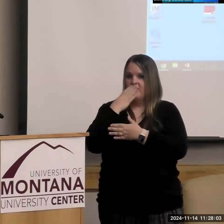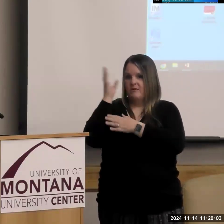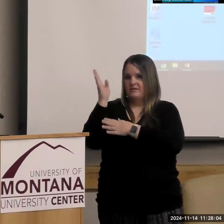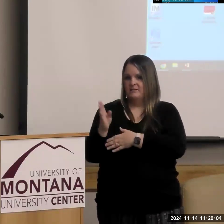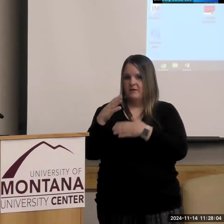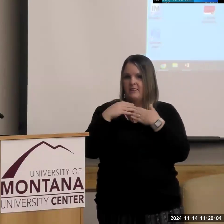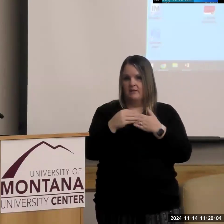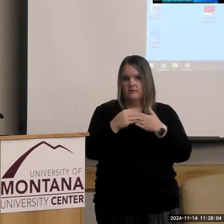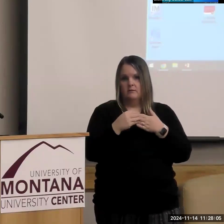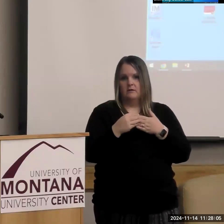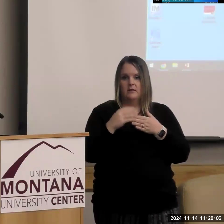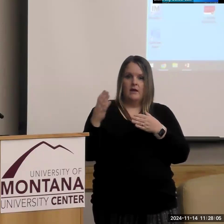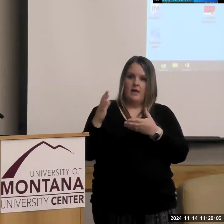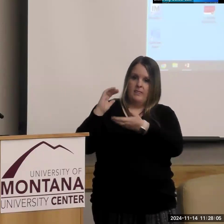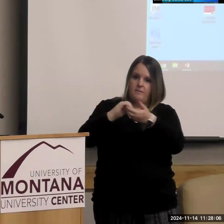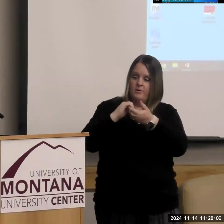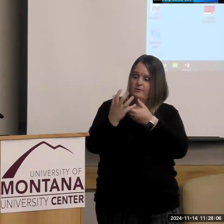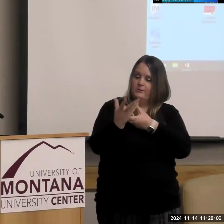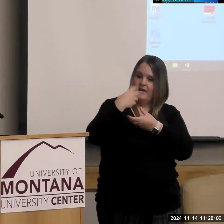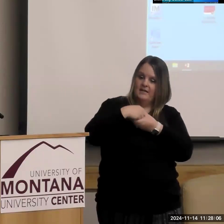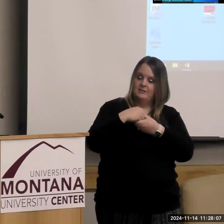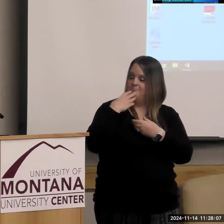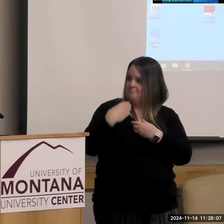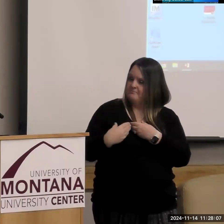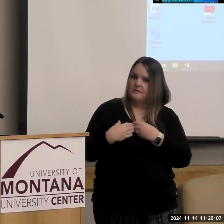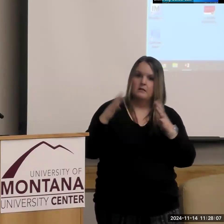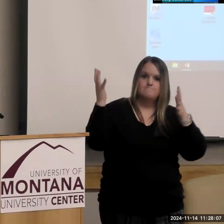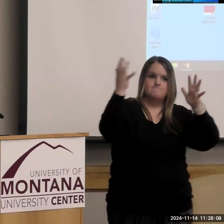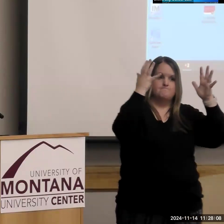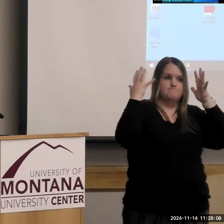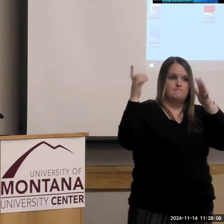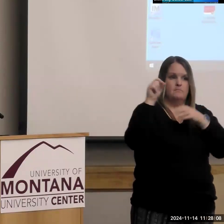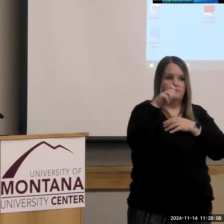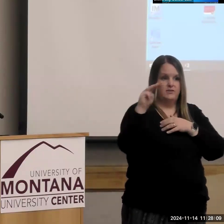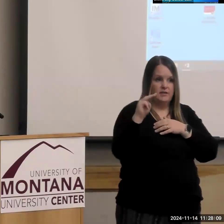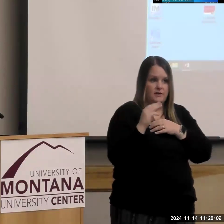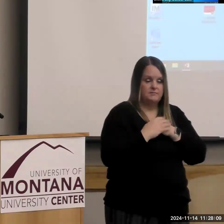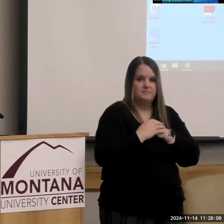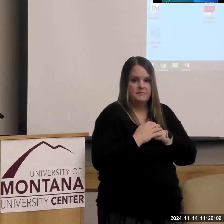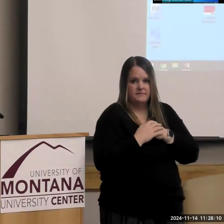leadership and the partners that you're engaging. Big round of applause for Tom.